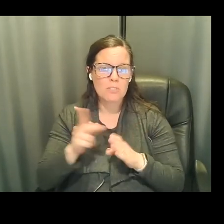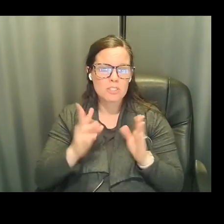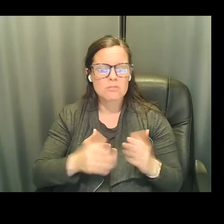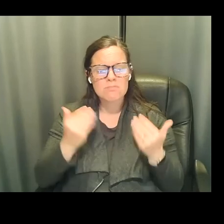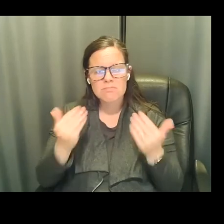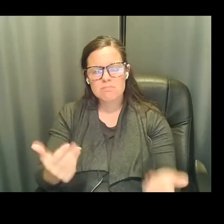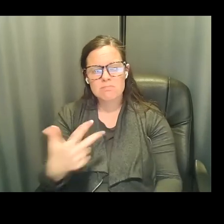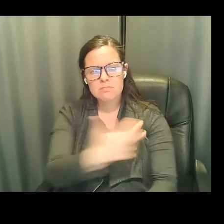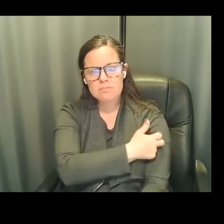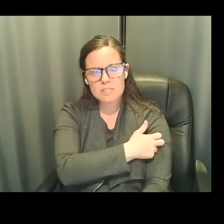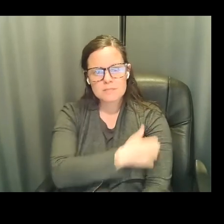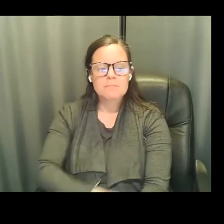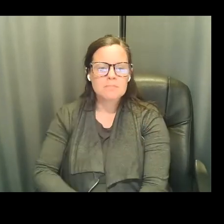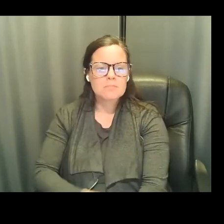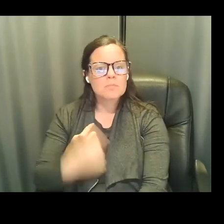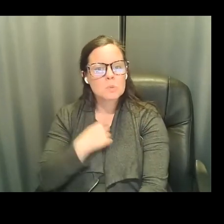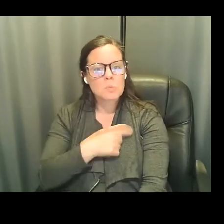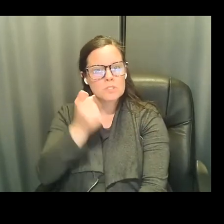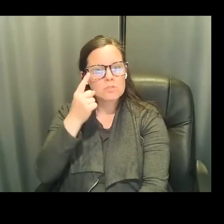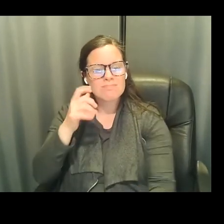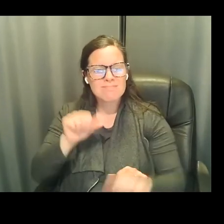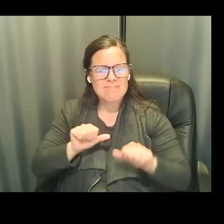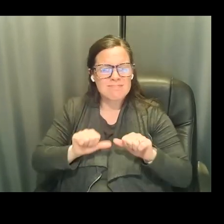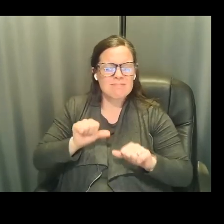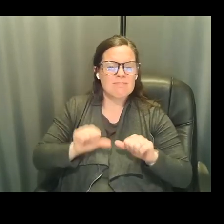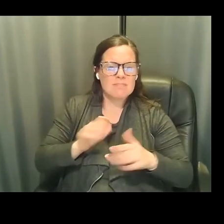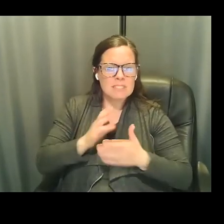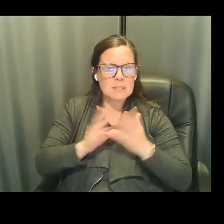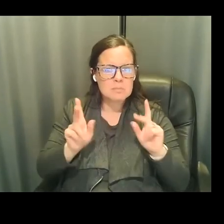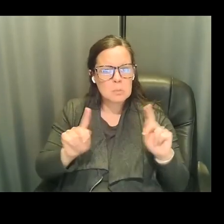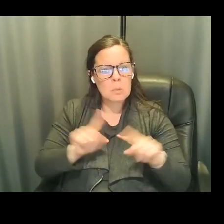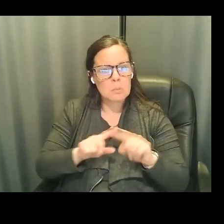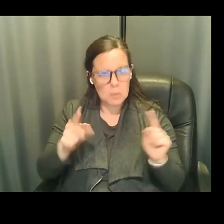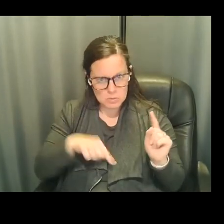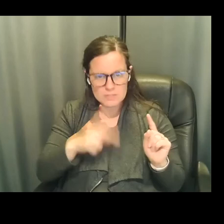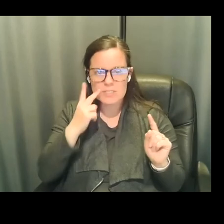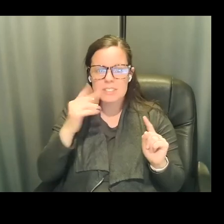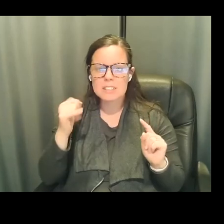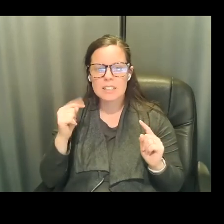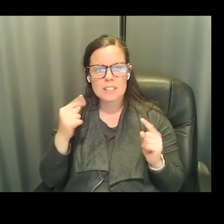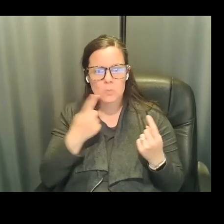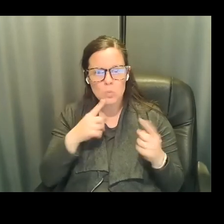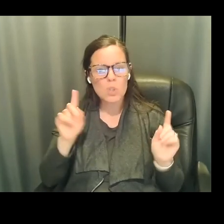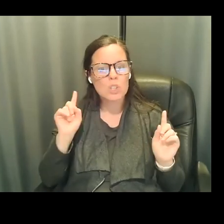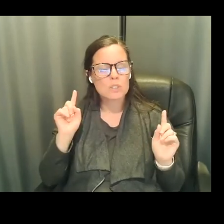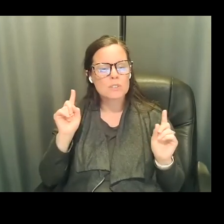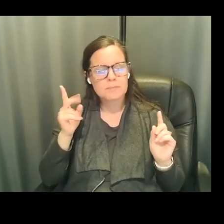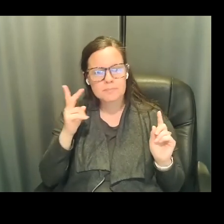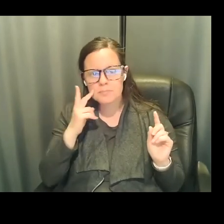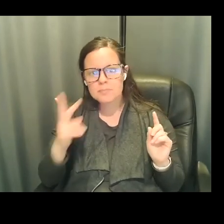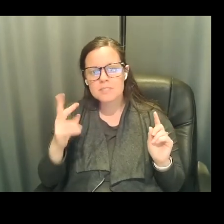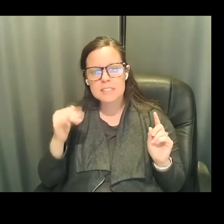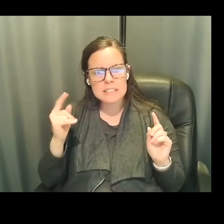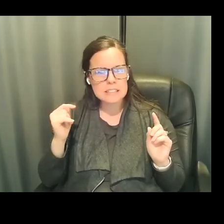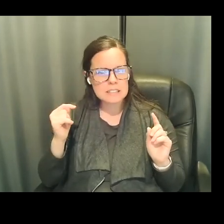vaccine. We understand that there's some hesitancy in some people, but we have seen it. We have seen it work. We have seen it. It's